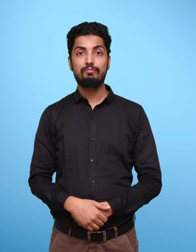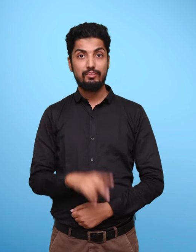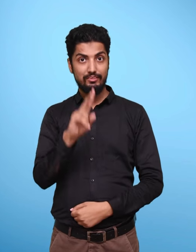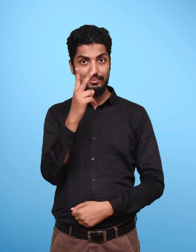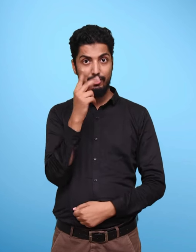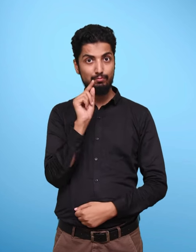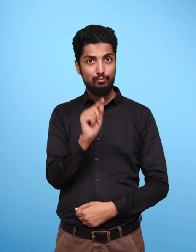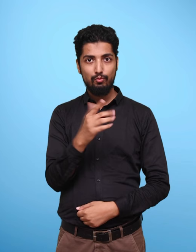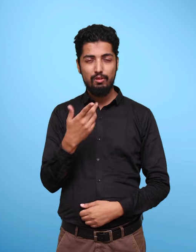2.